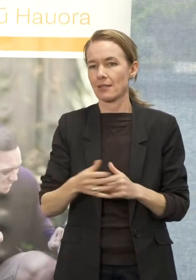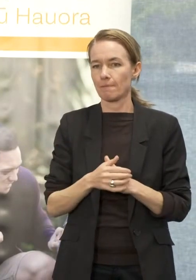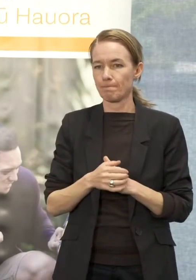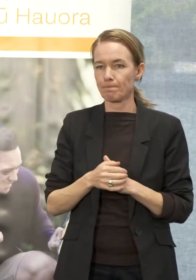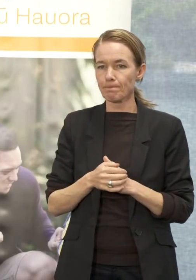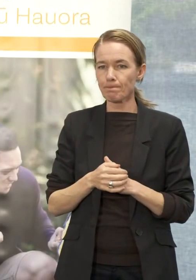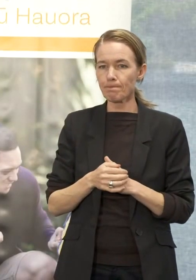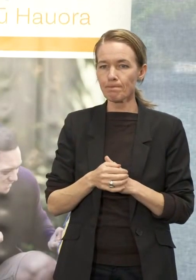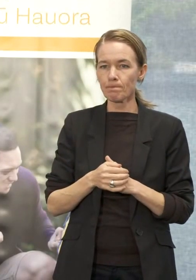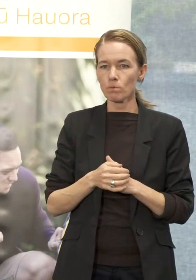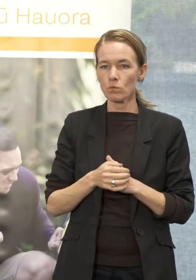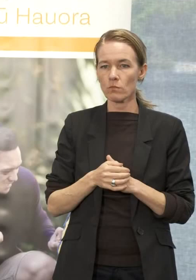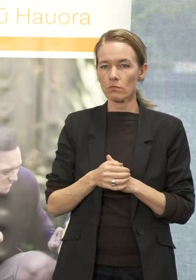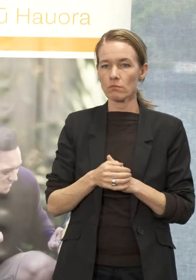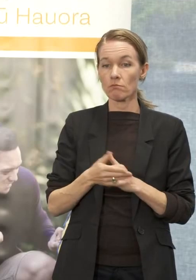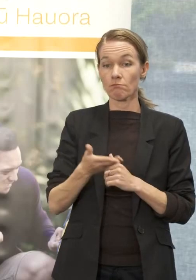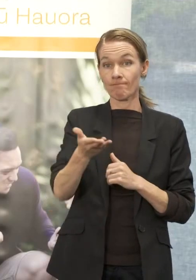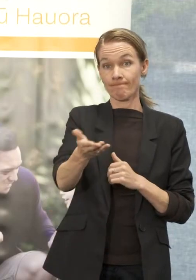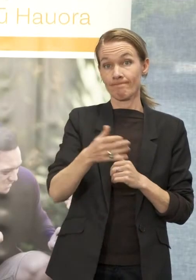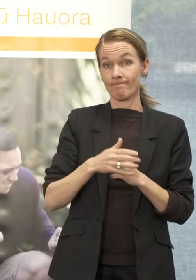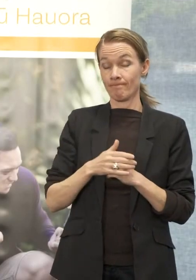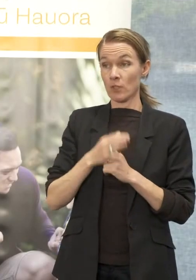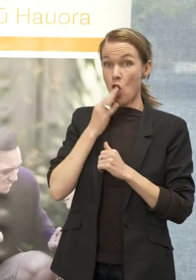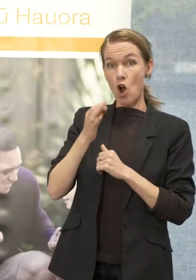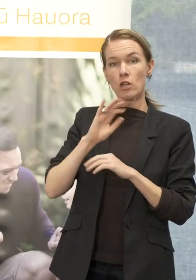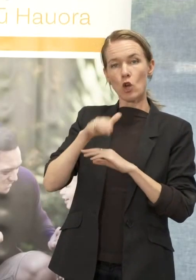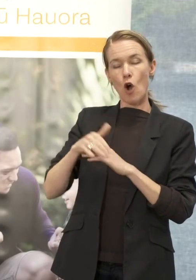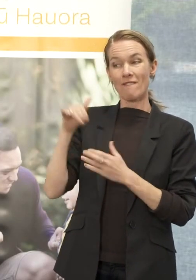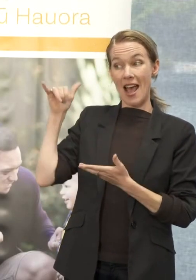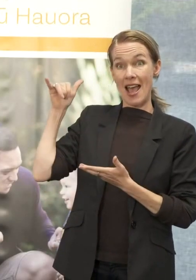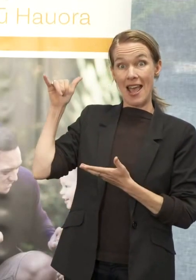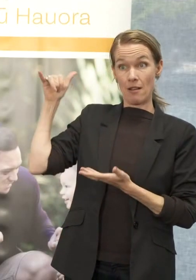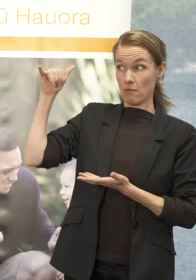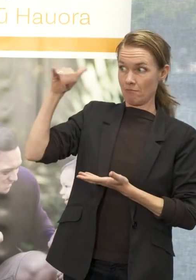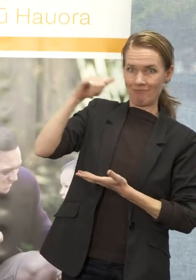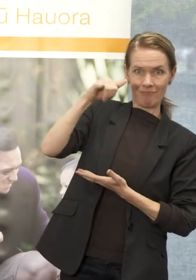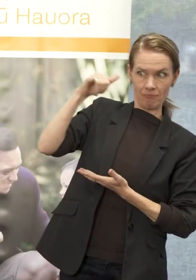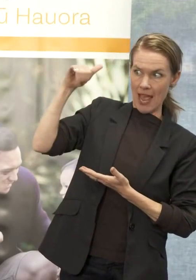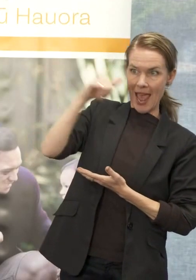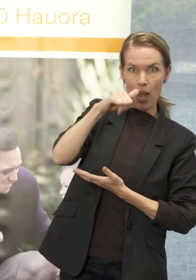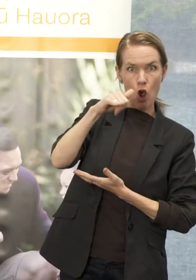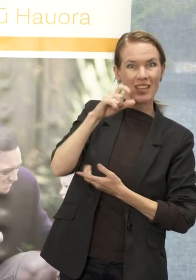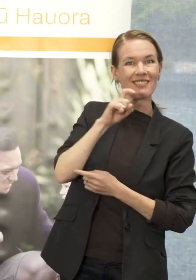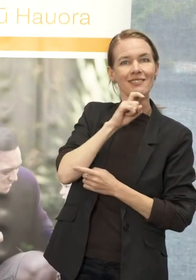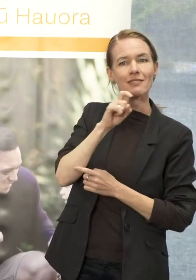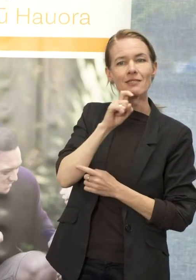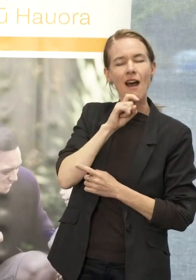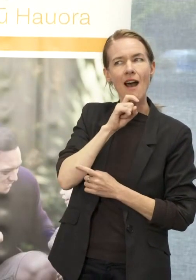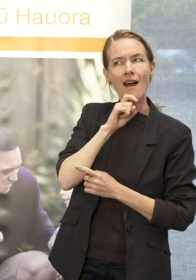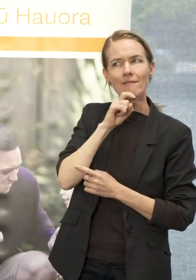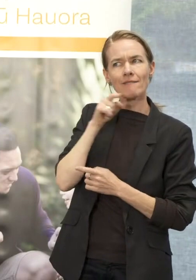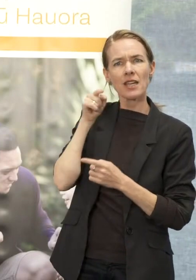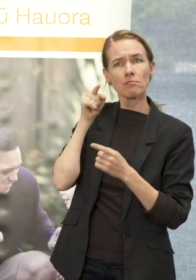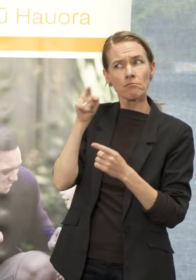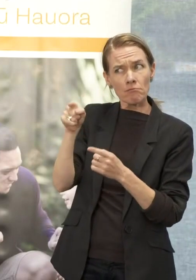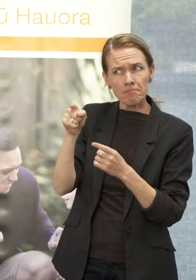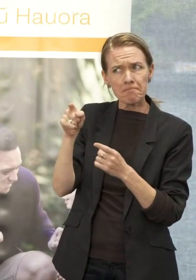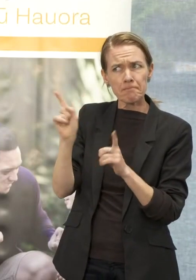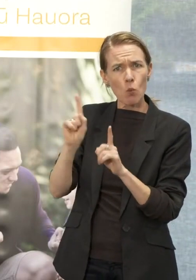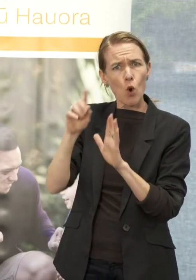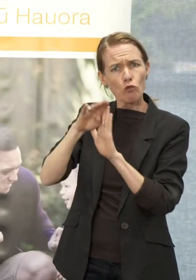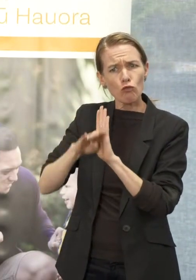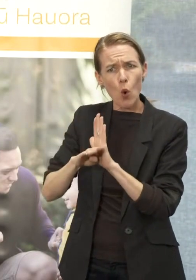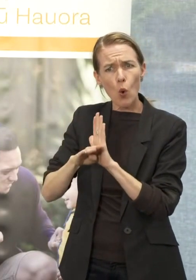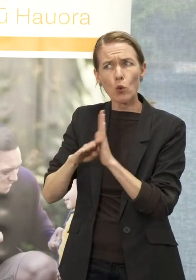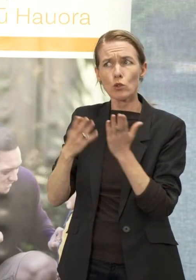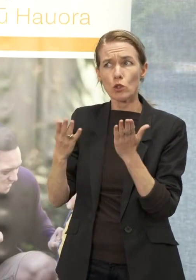rules for aircrew that have just come out? Can you give us more details about what locations are considered high